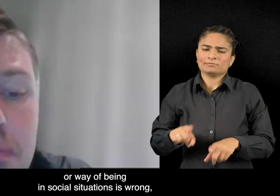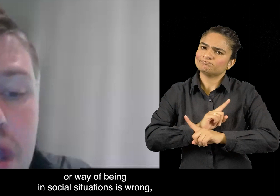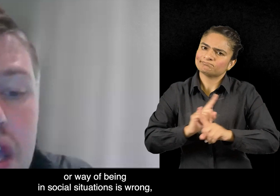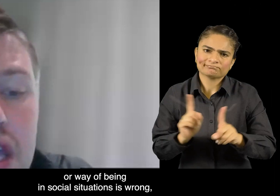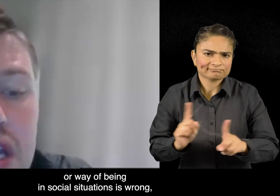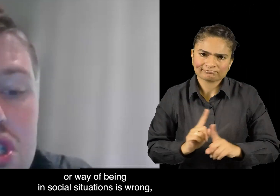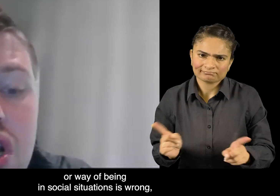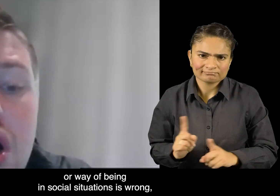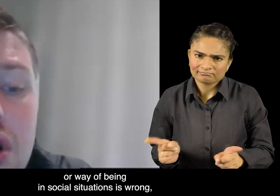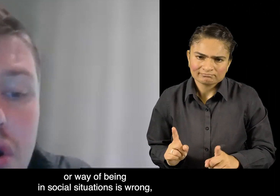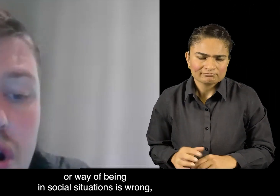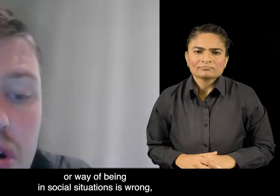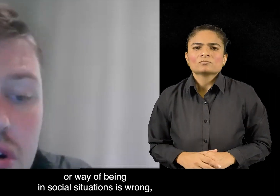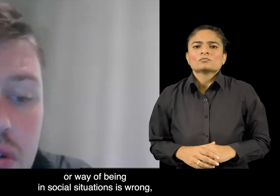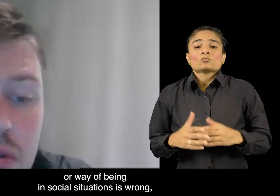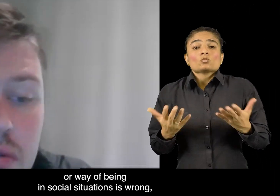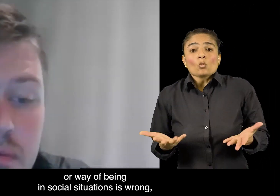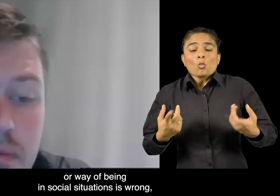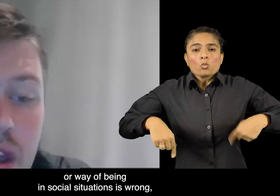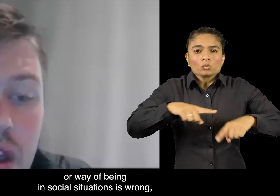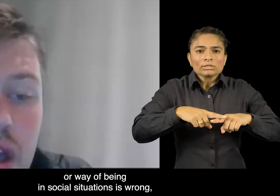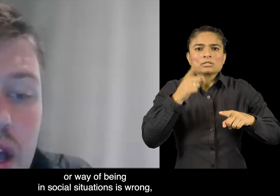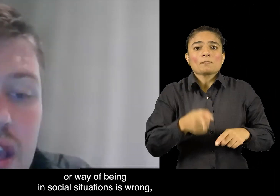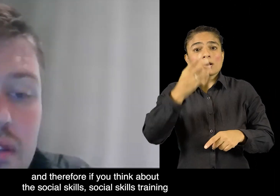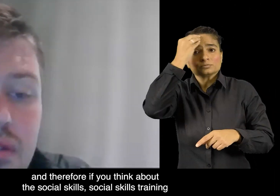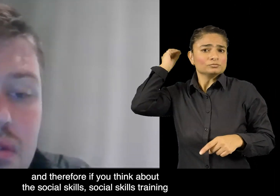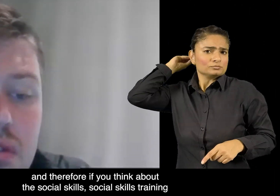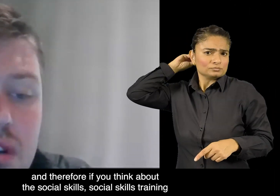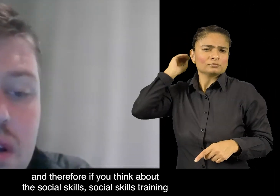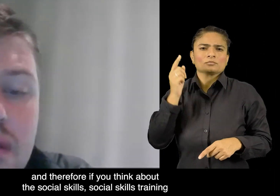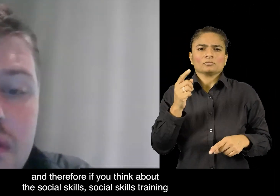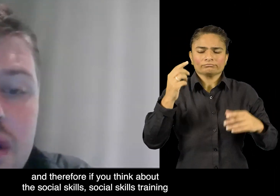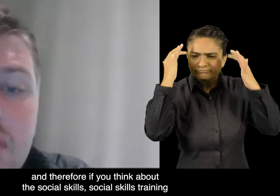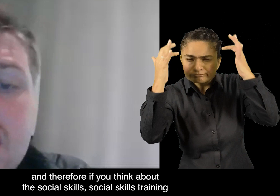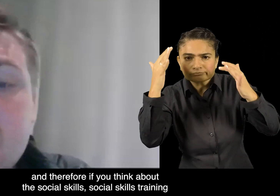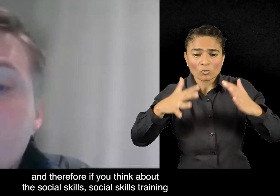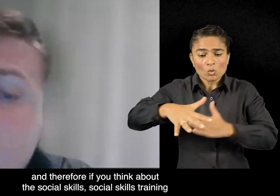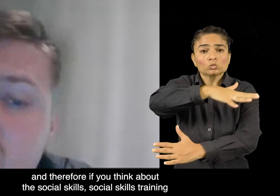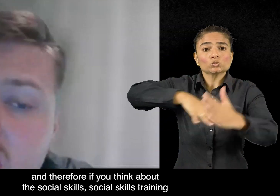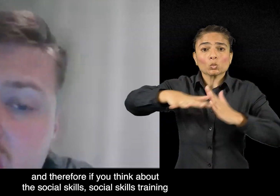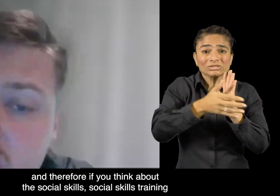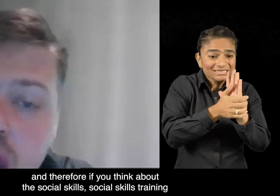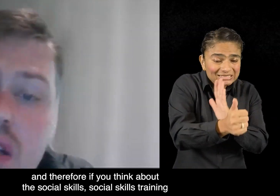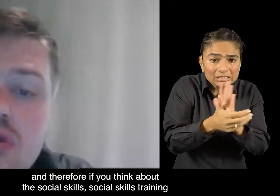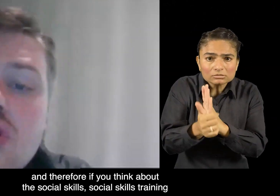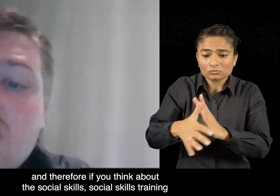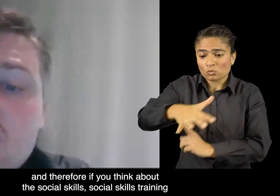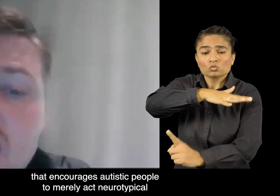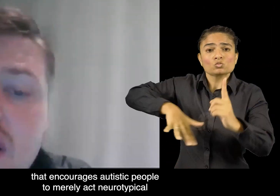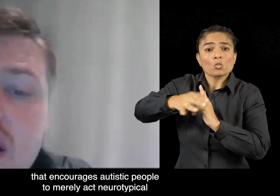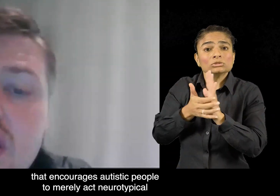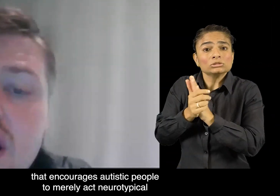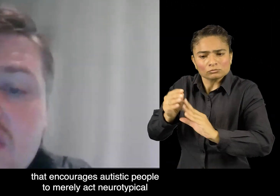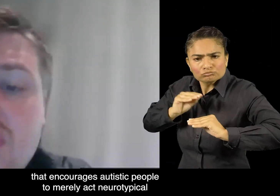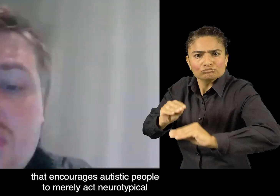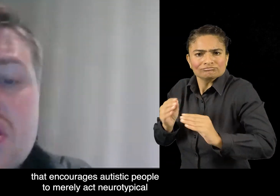situations is wrong. And therefore, if you think about their social skills